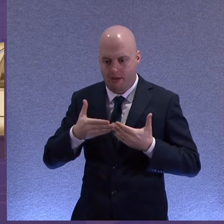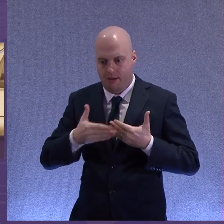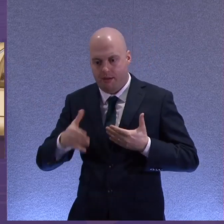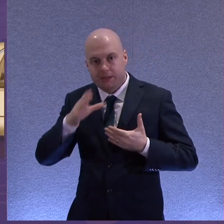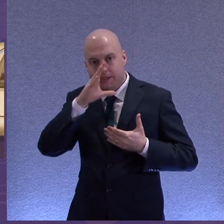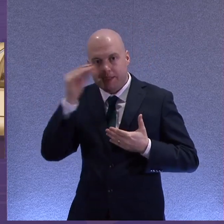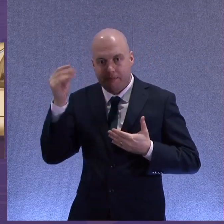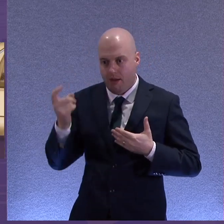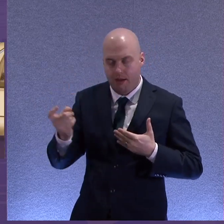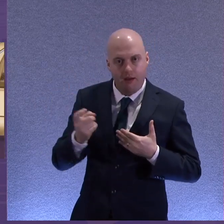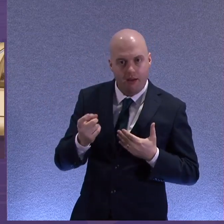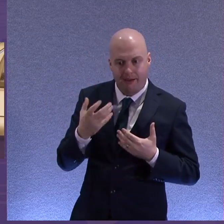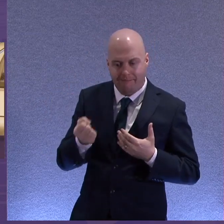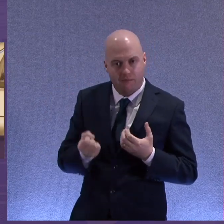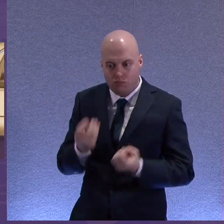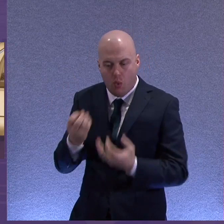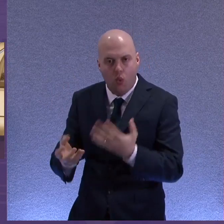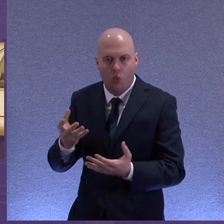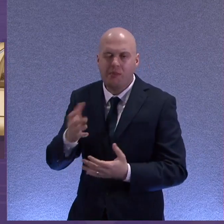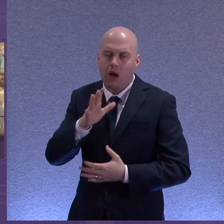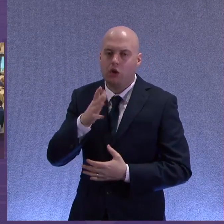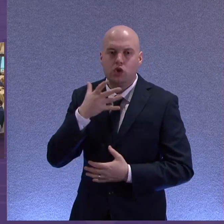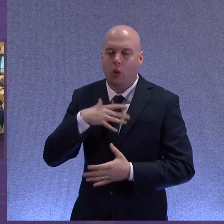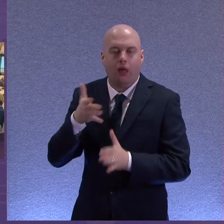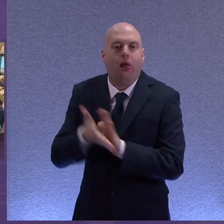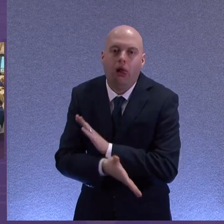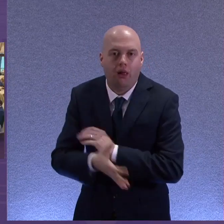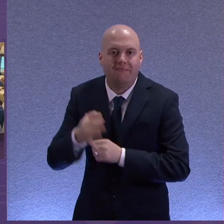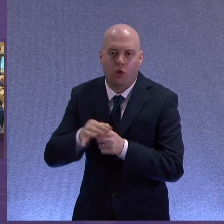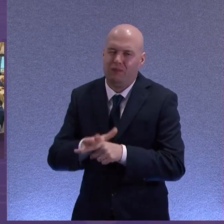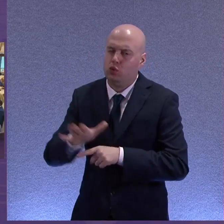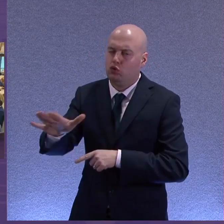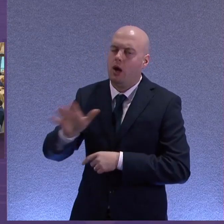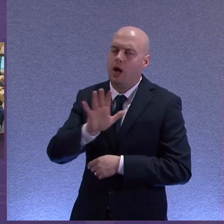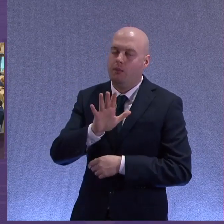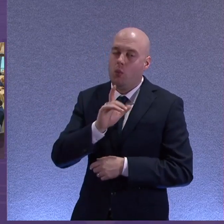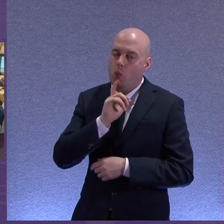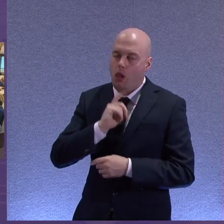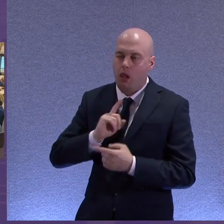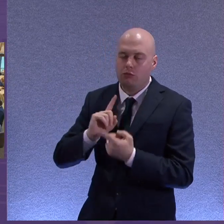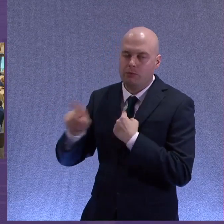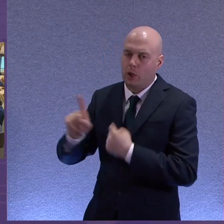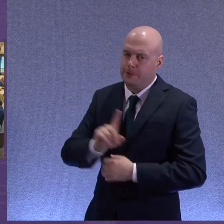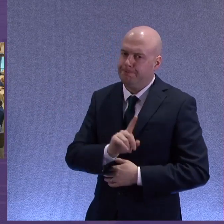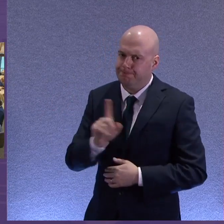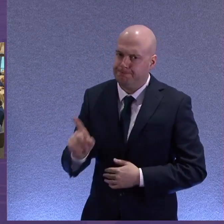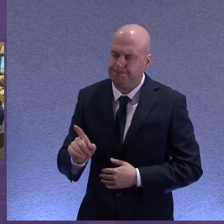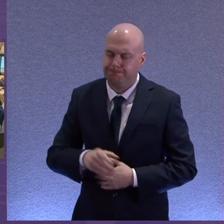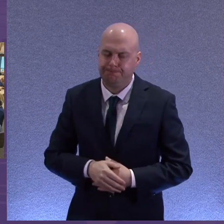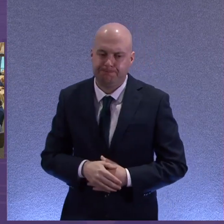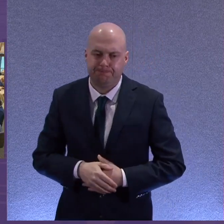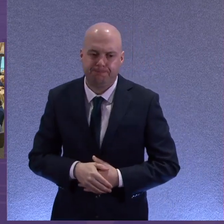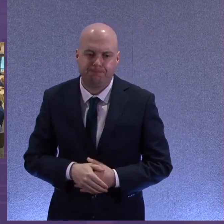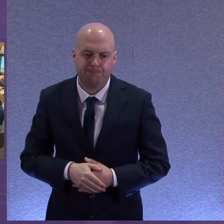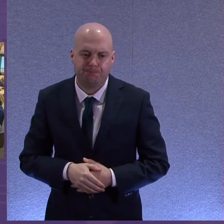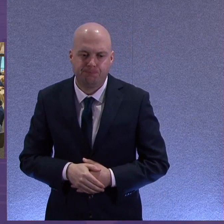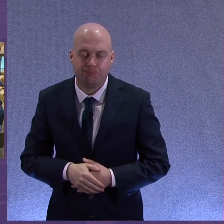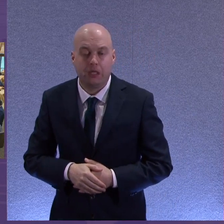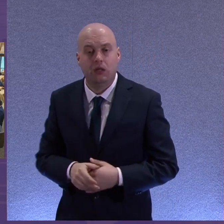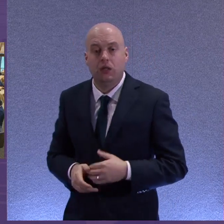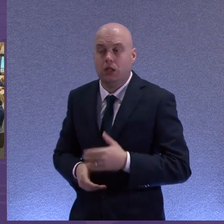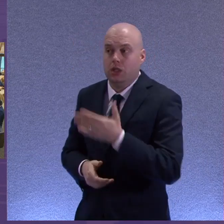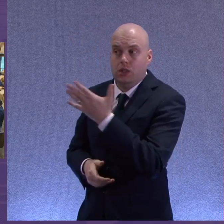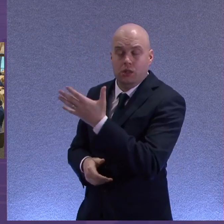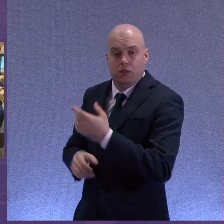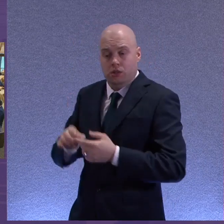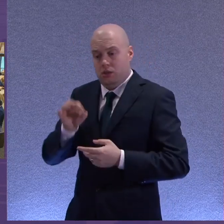compounding issues for themselves in the future. Thank you. Jackie Bailey to be followed by Kenneth Gibson. Could I ask the Deputy First Minister about the